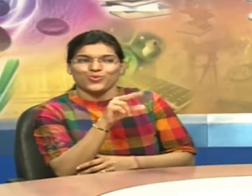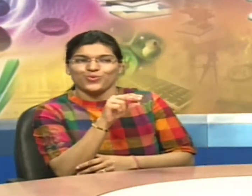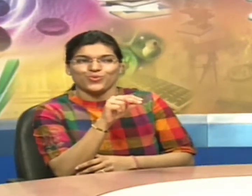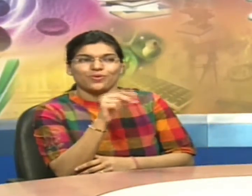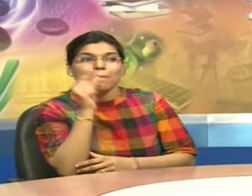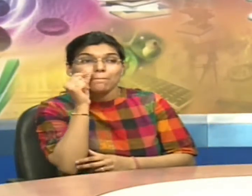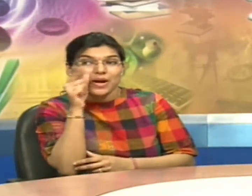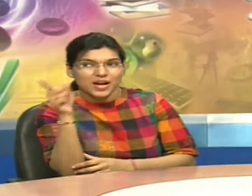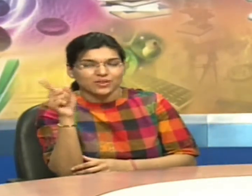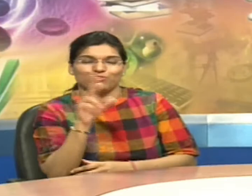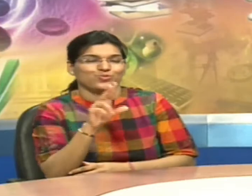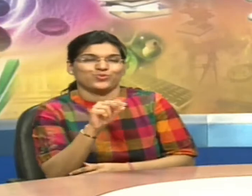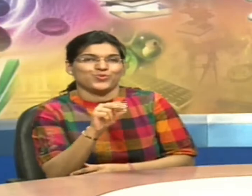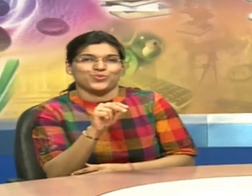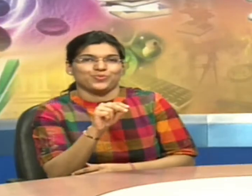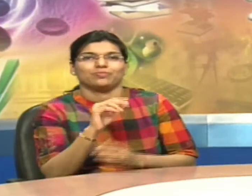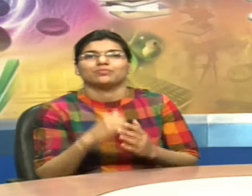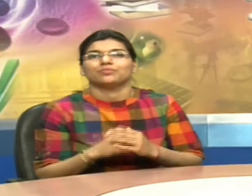will be no.